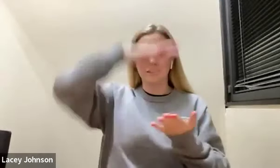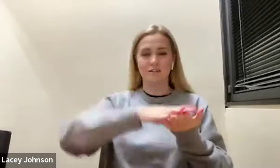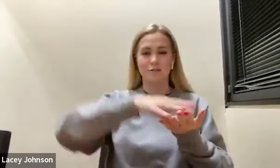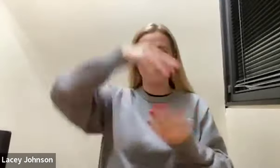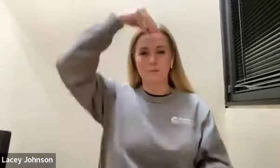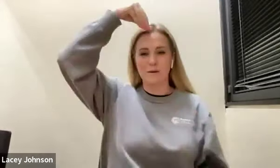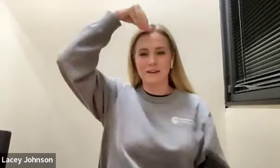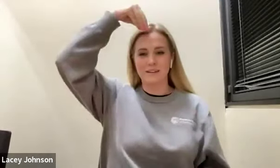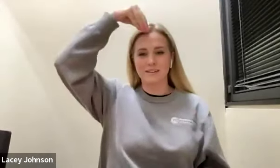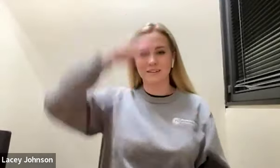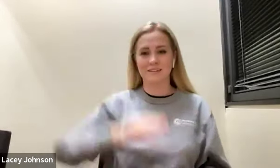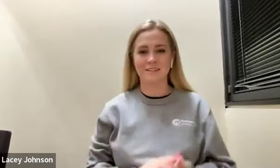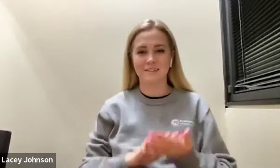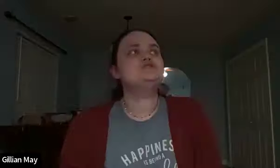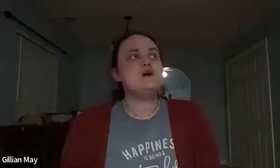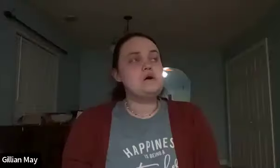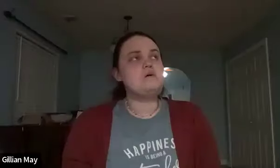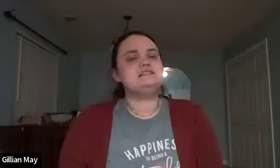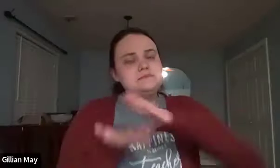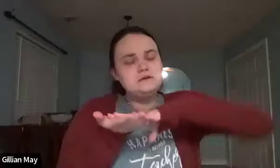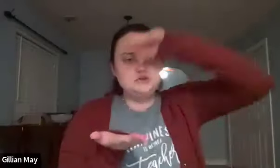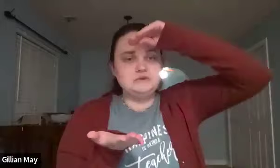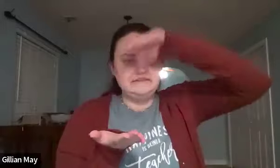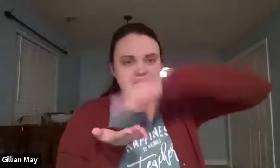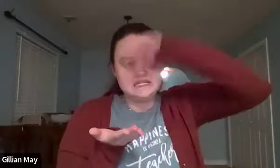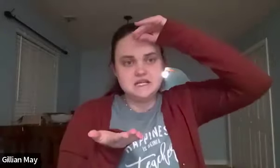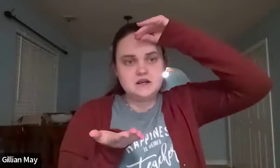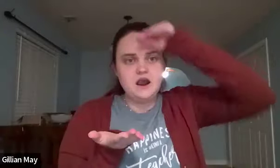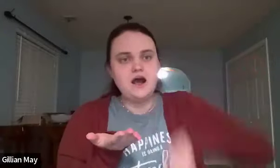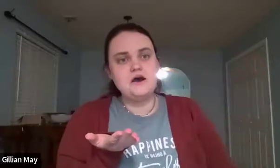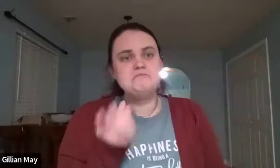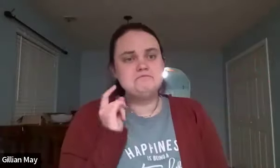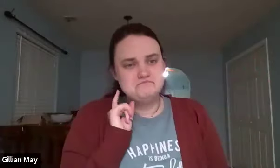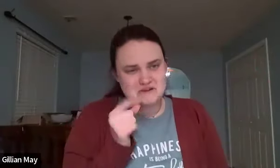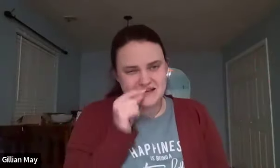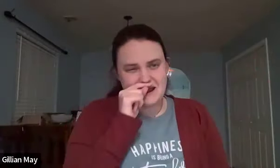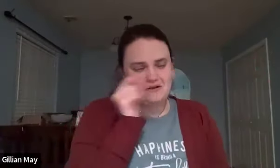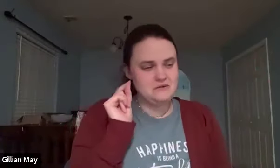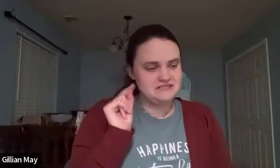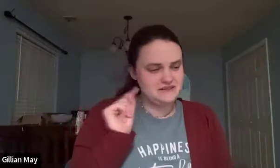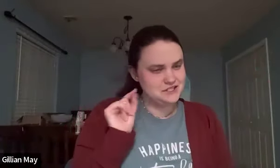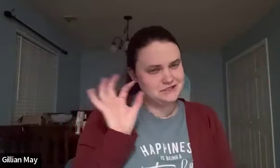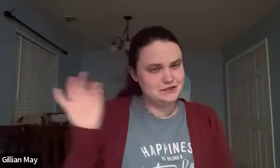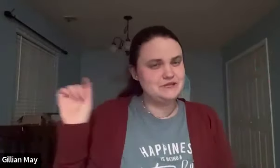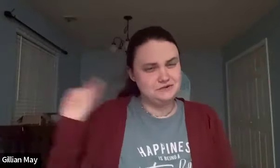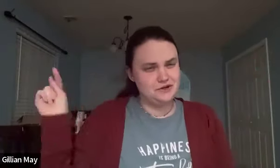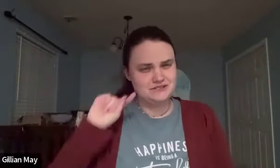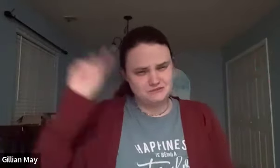like drop away? So typically you leave it here, but I will go into this just a little bit. You'll notice more